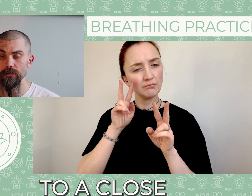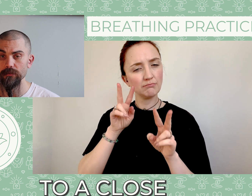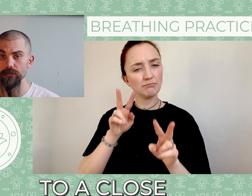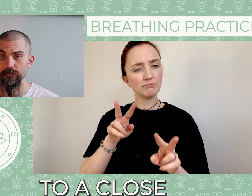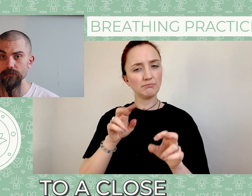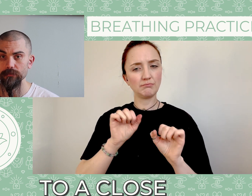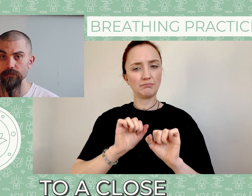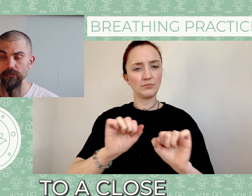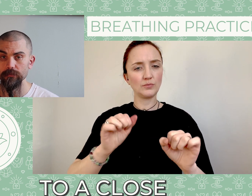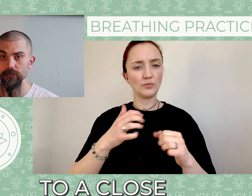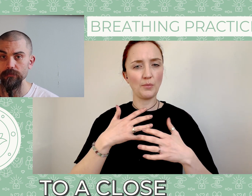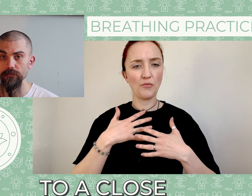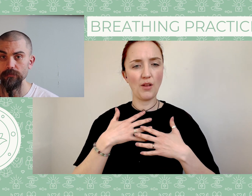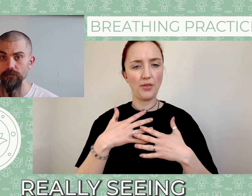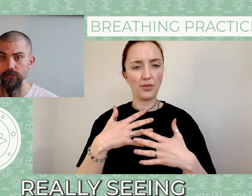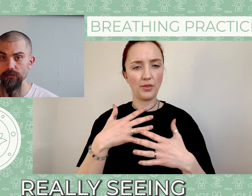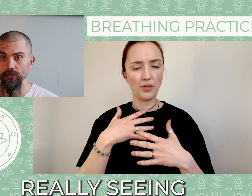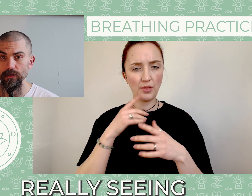close.